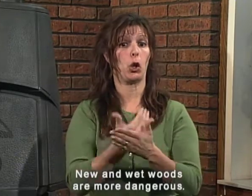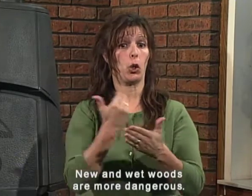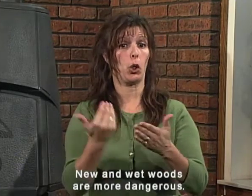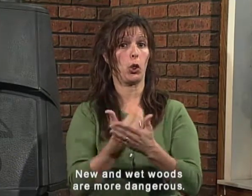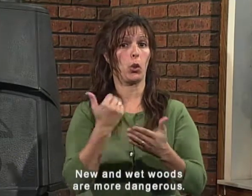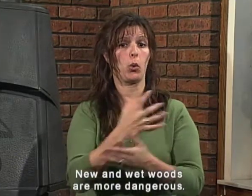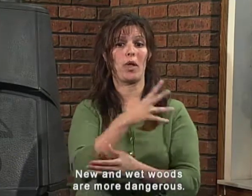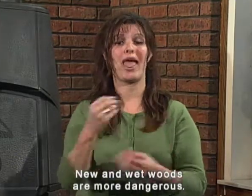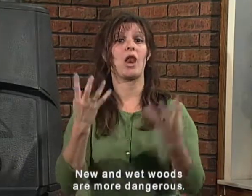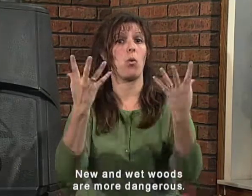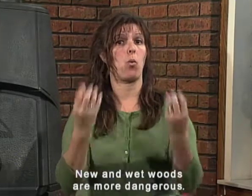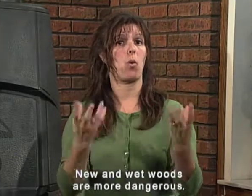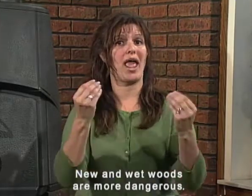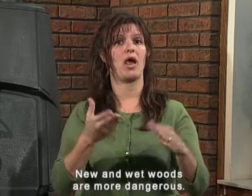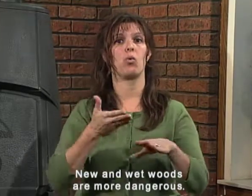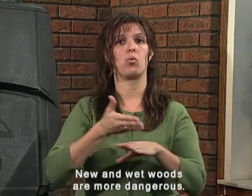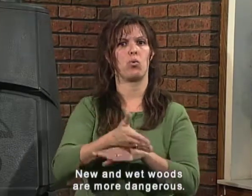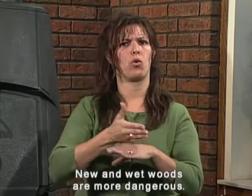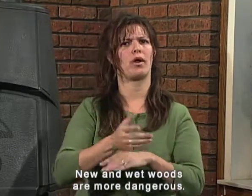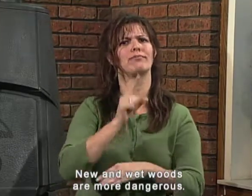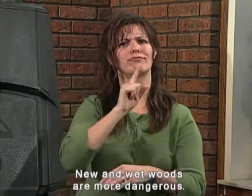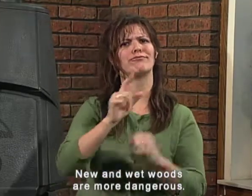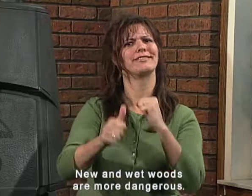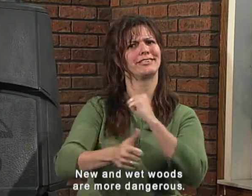New and wet woods are more dangerous.